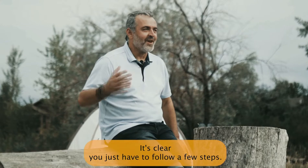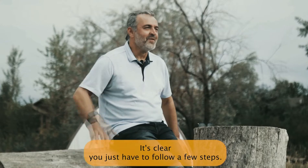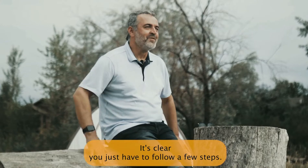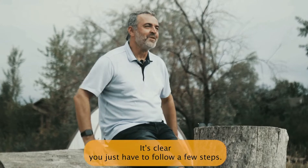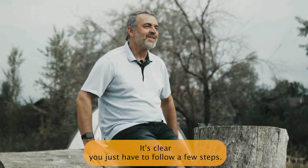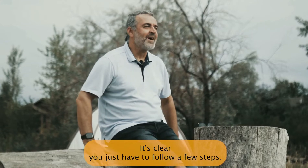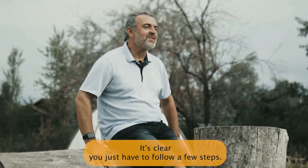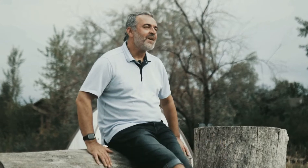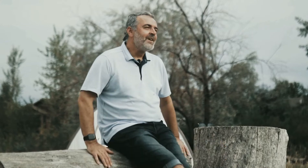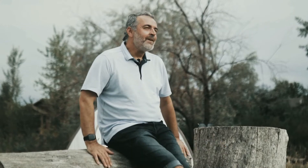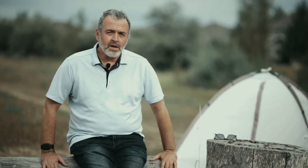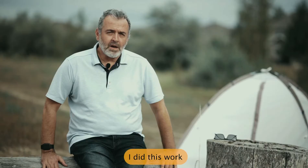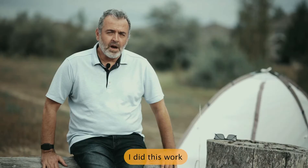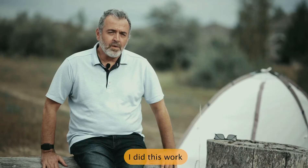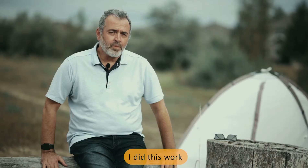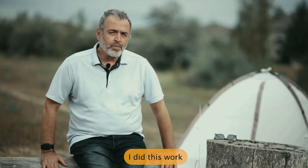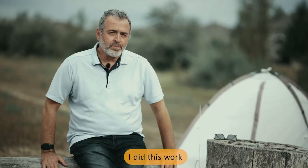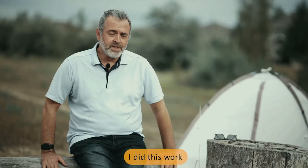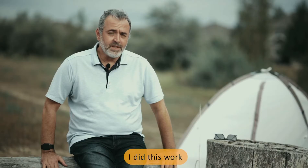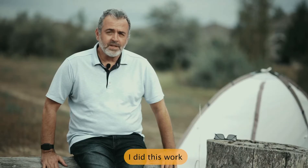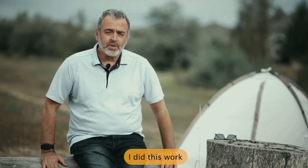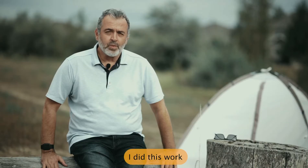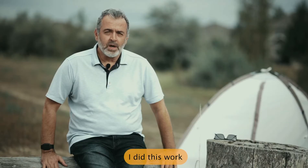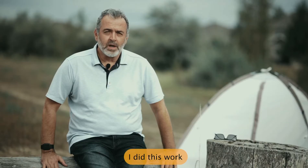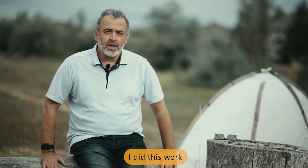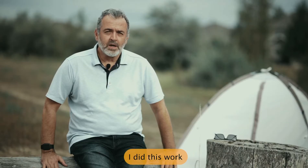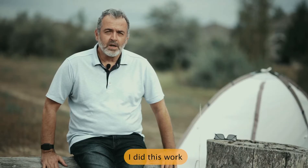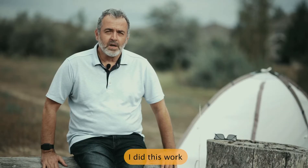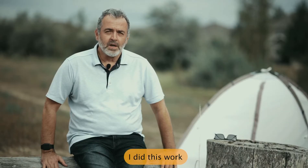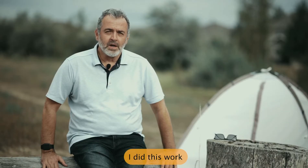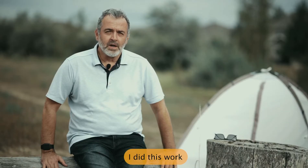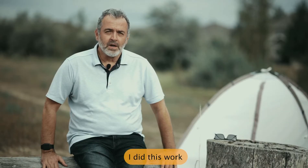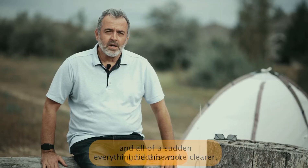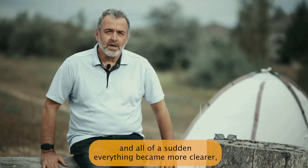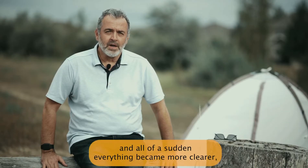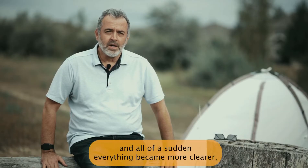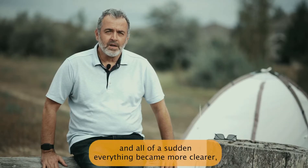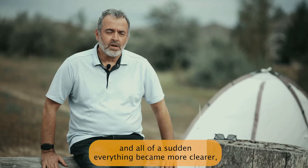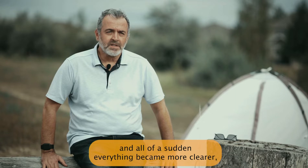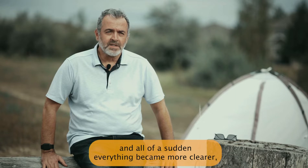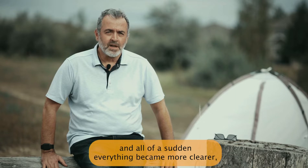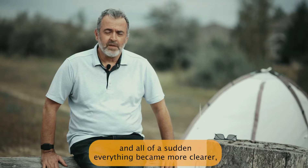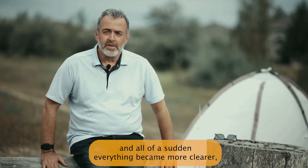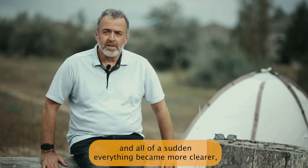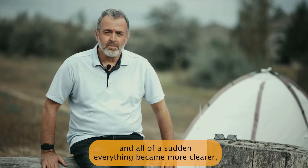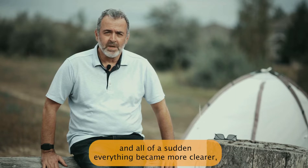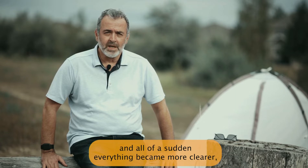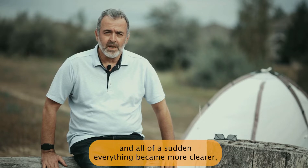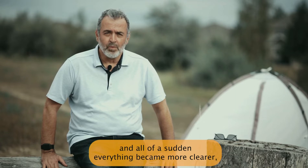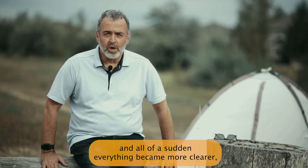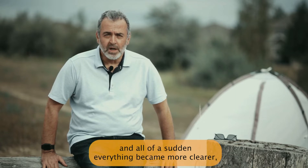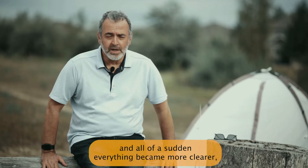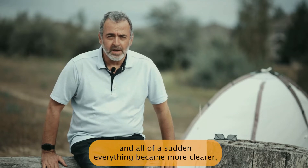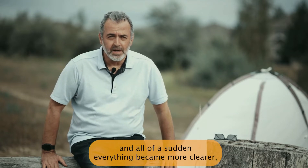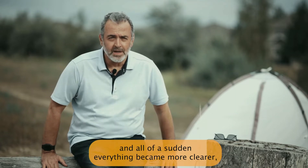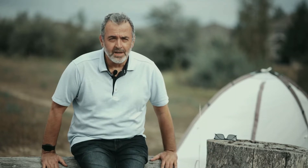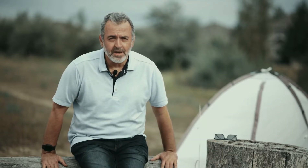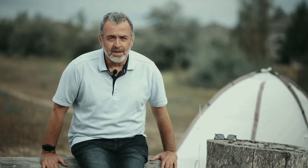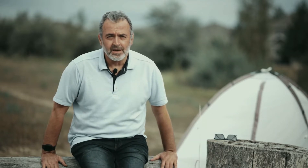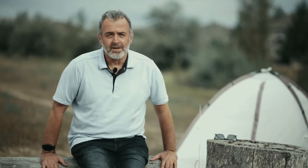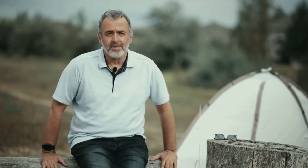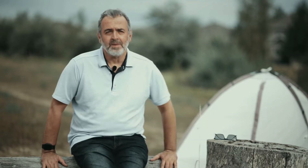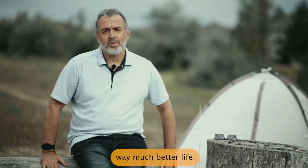to follow a few steps. I did this work, and all of a sudden everything became more